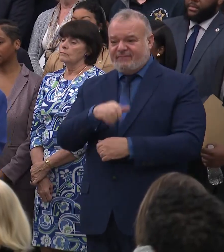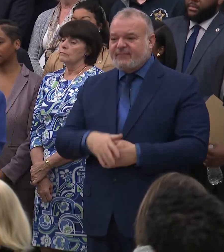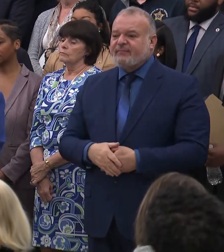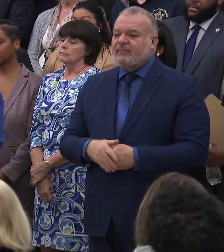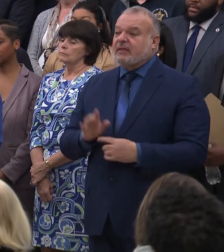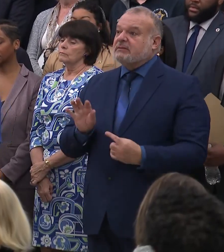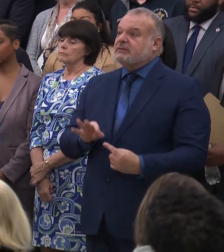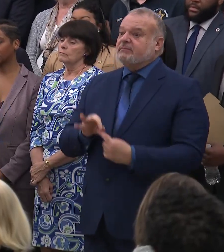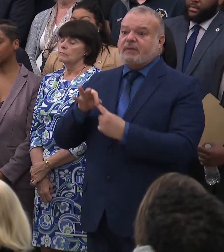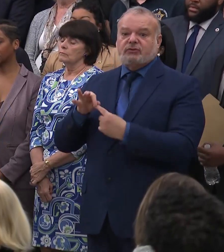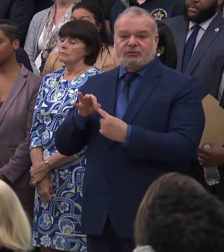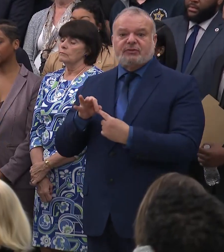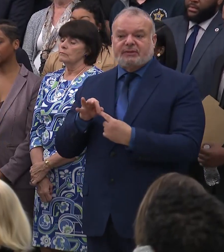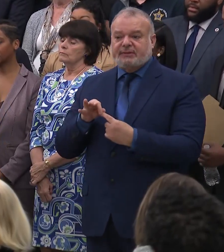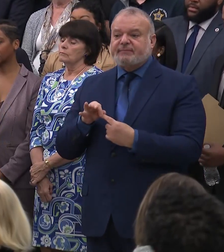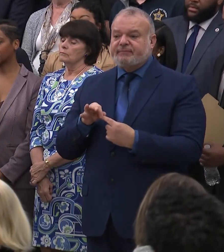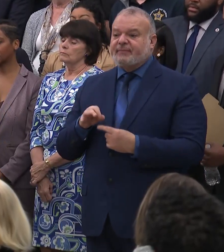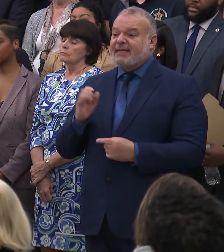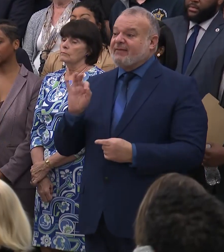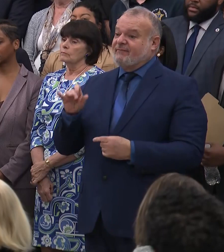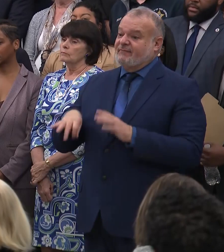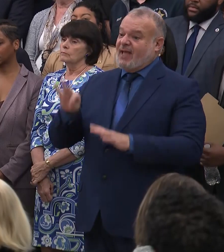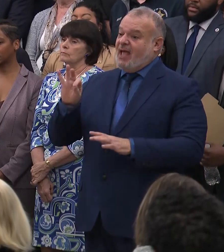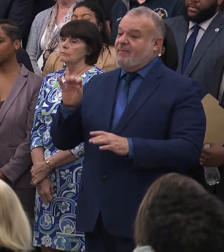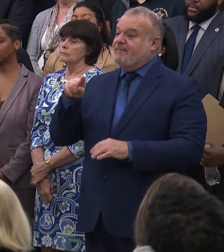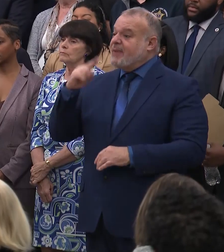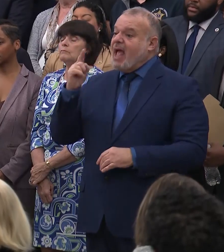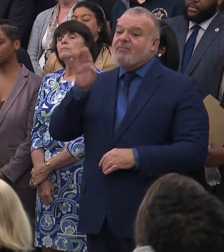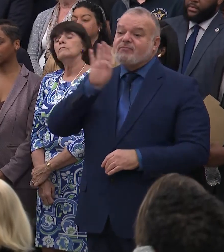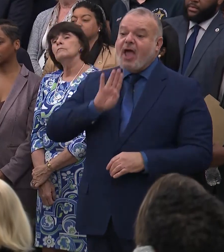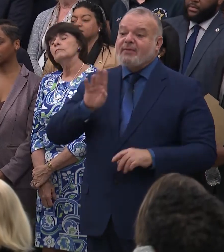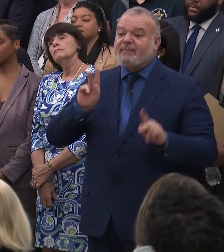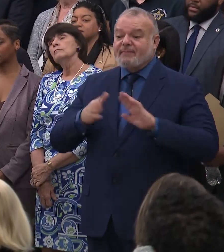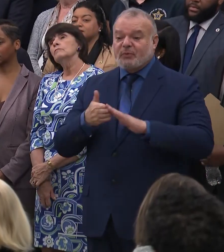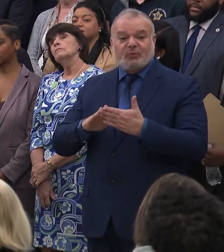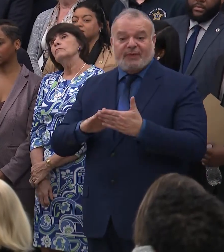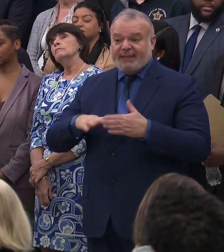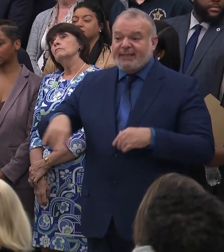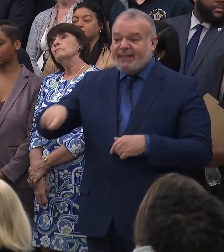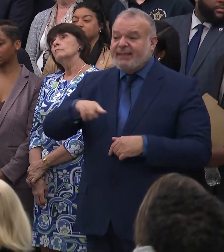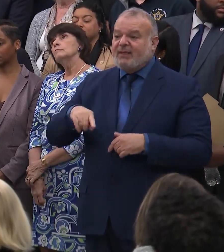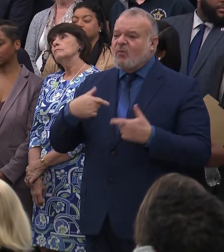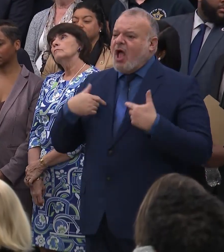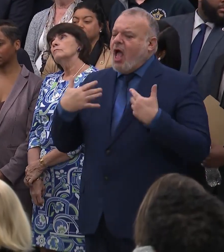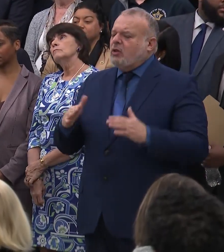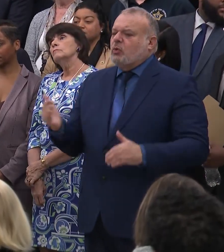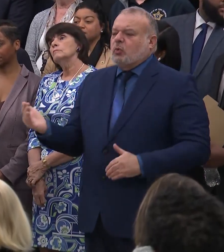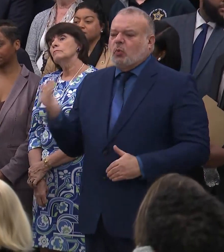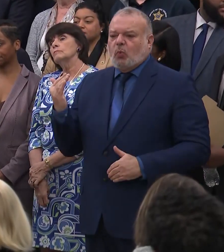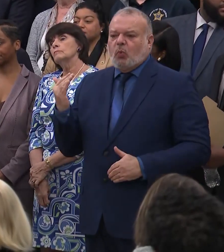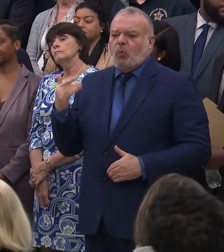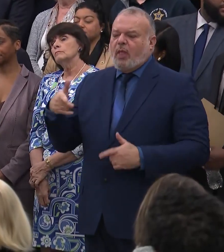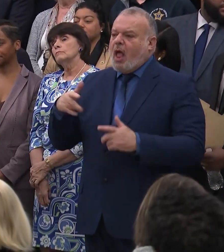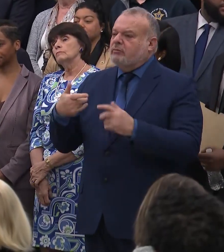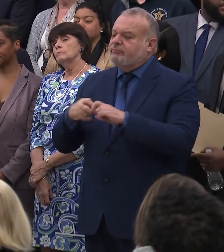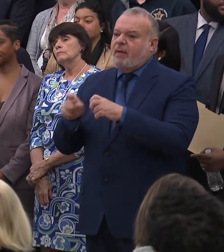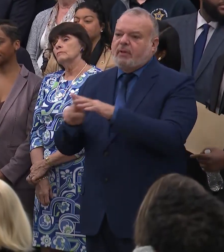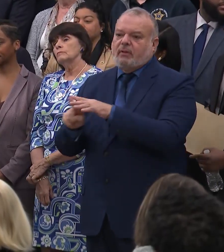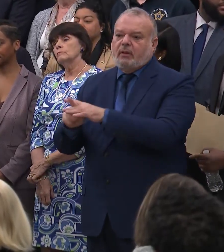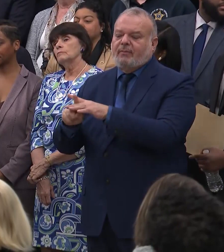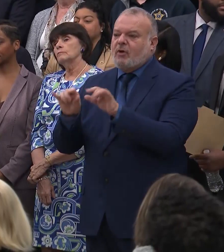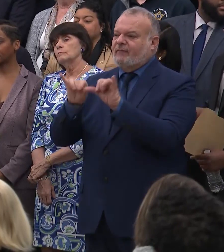especially when our Black and brown communities, who we know have been